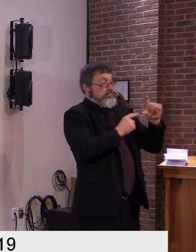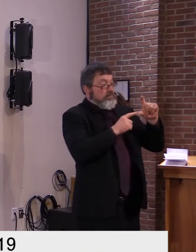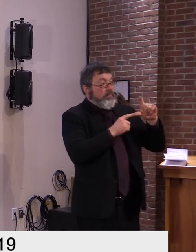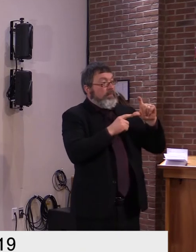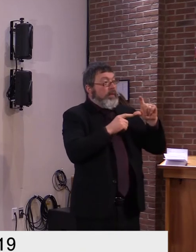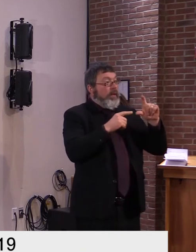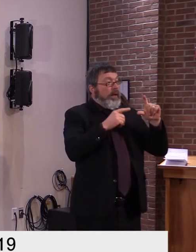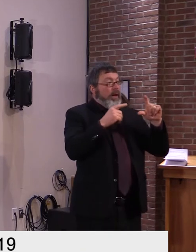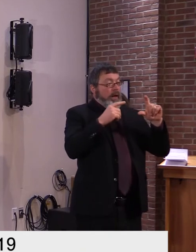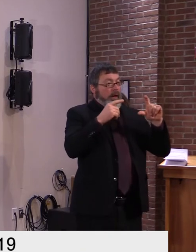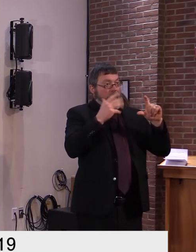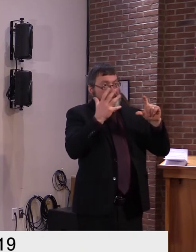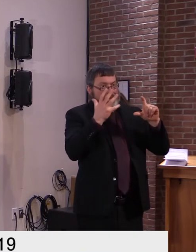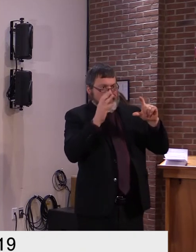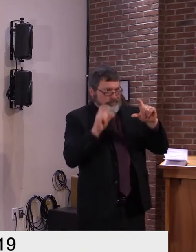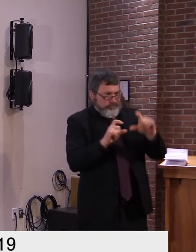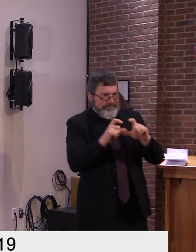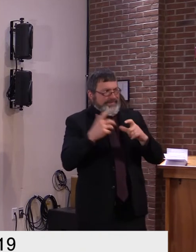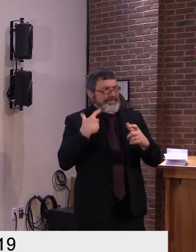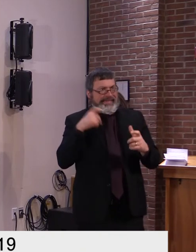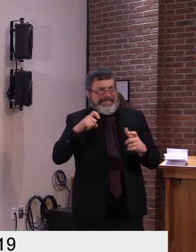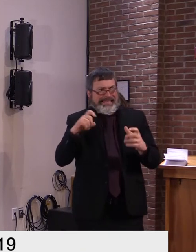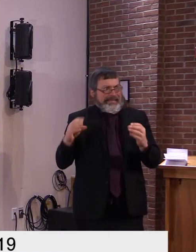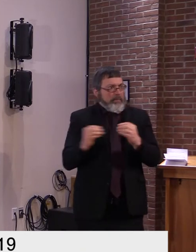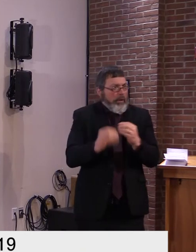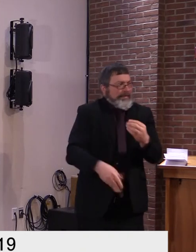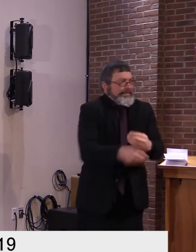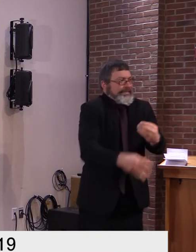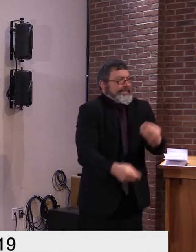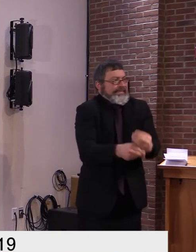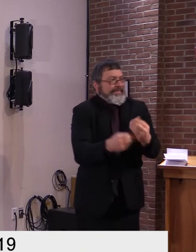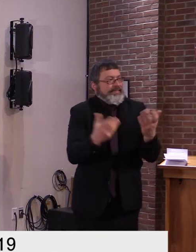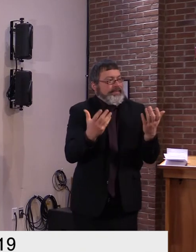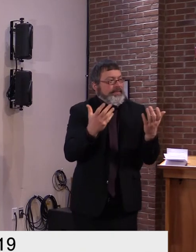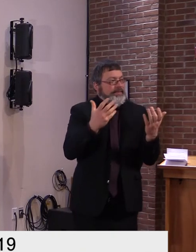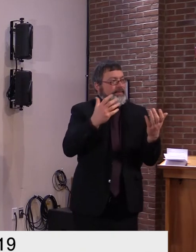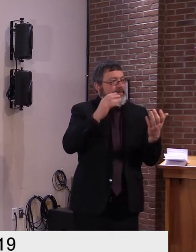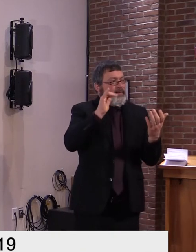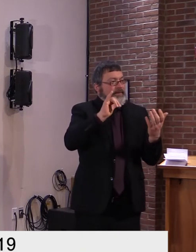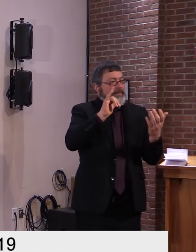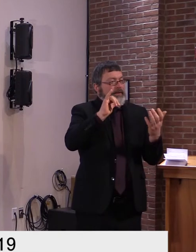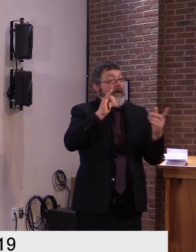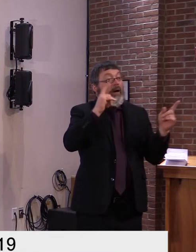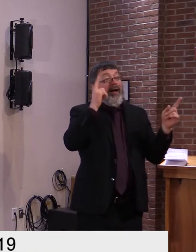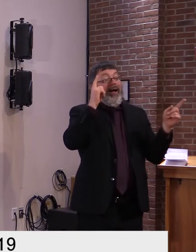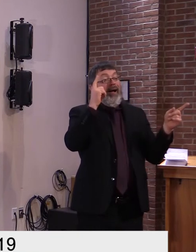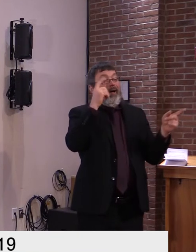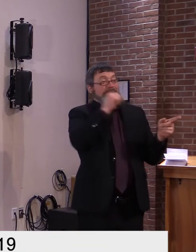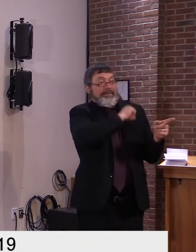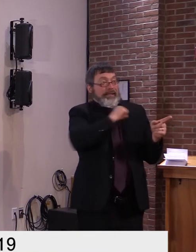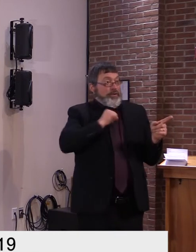That's the other thing that Senator Sanders in particular had talked about, and Senator Leahy.